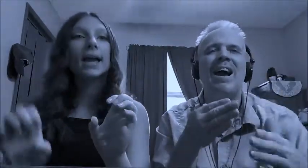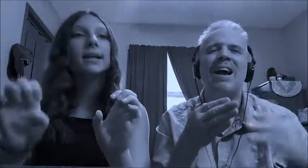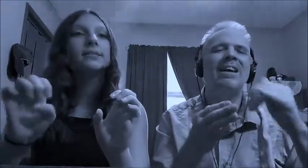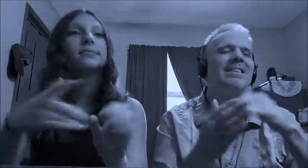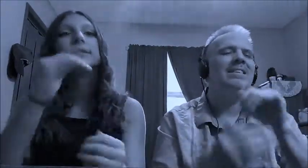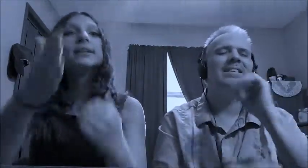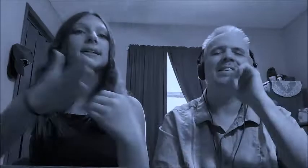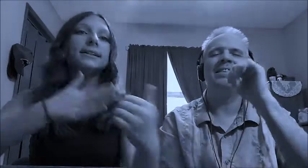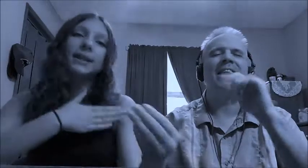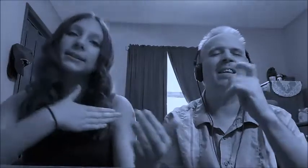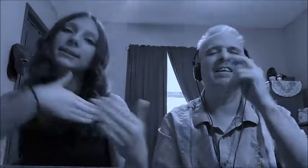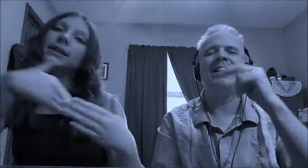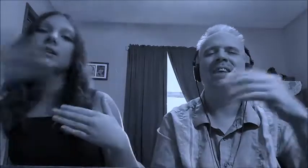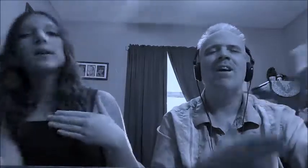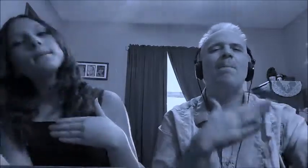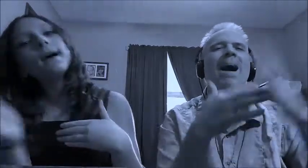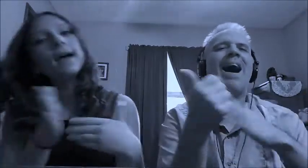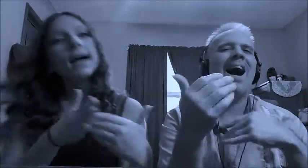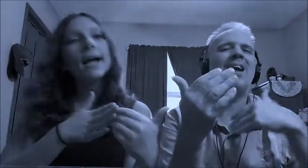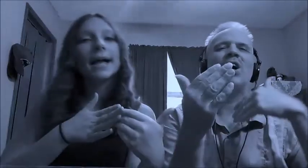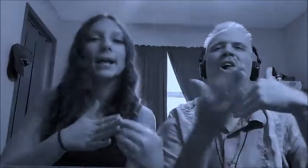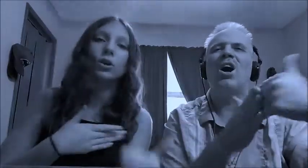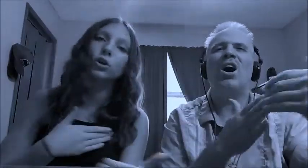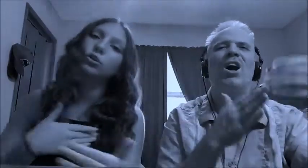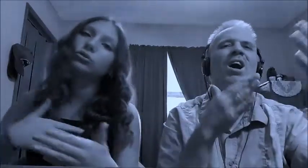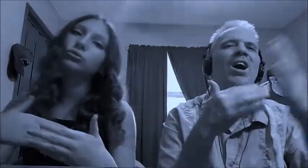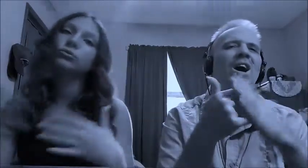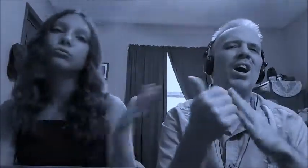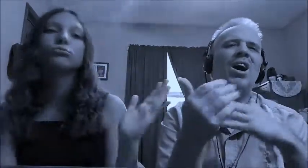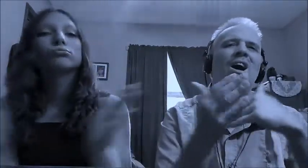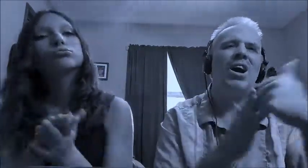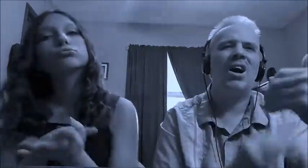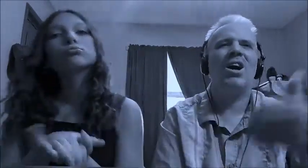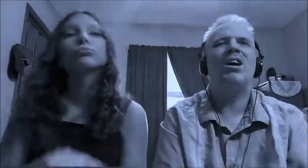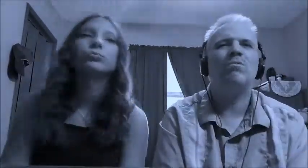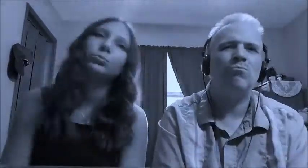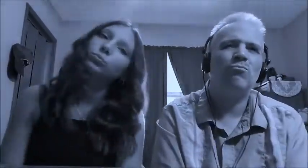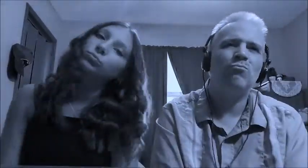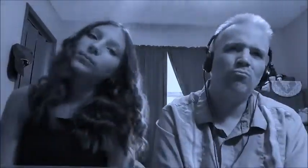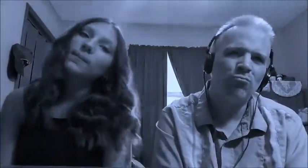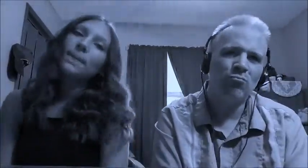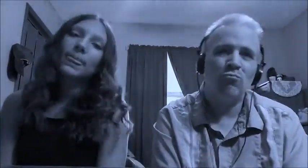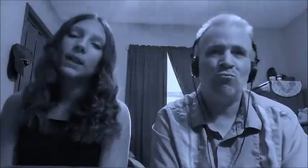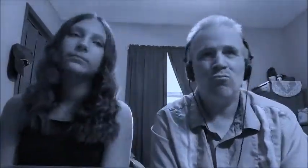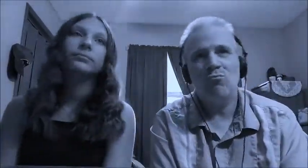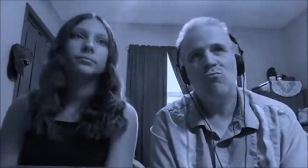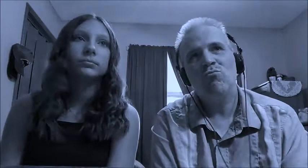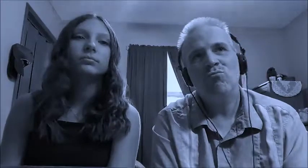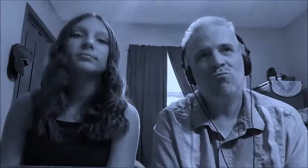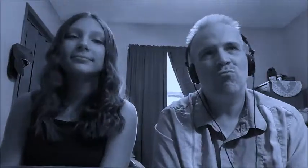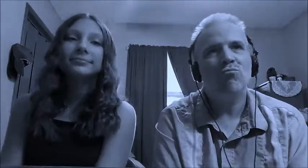end, it doesn't even matter Yeah, I was good in